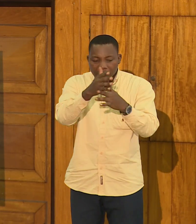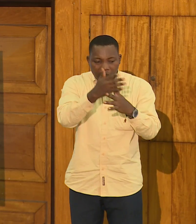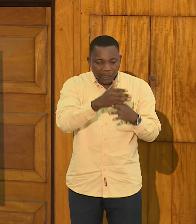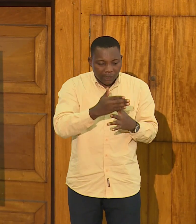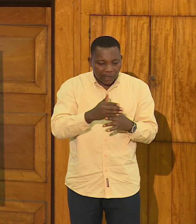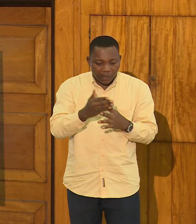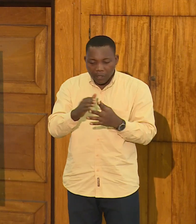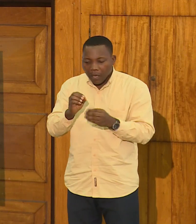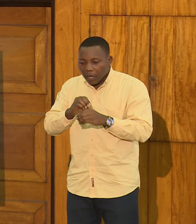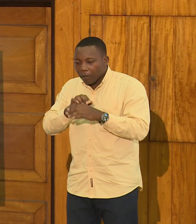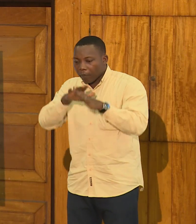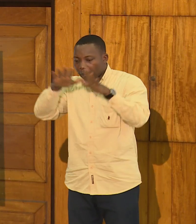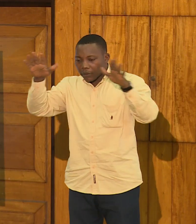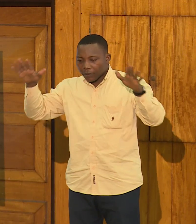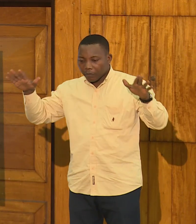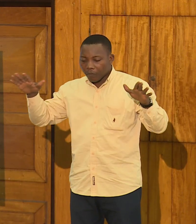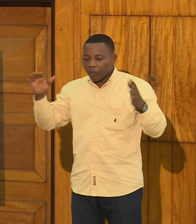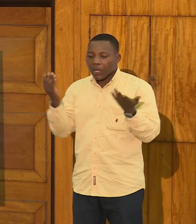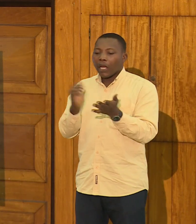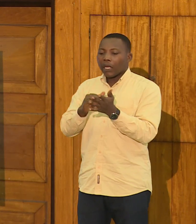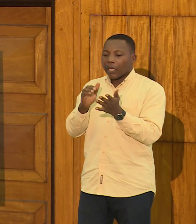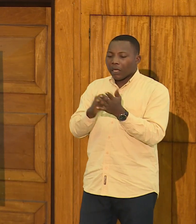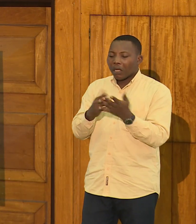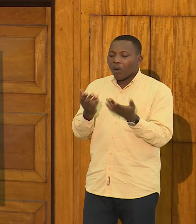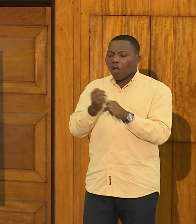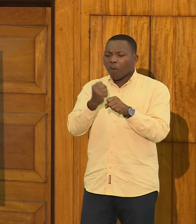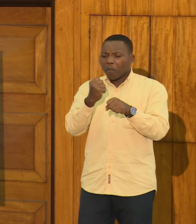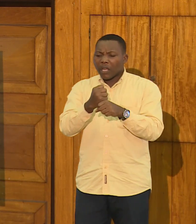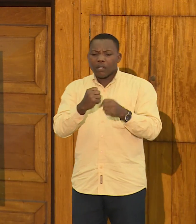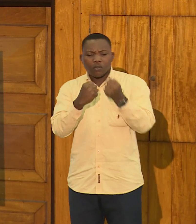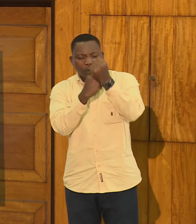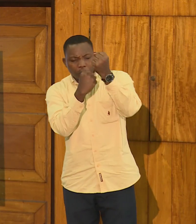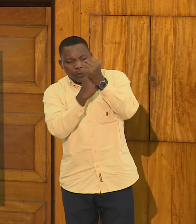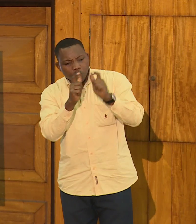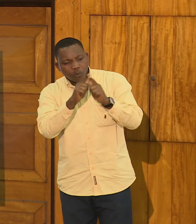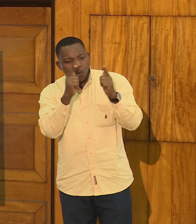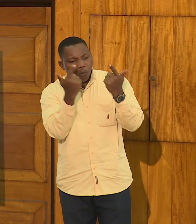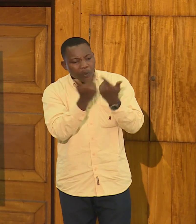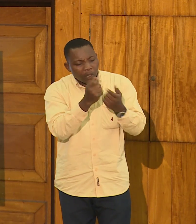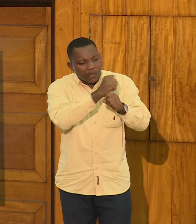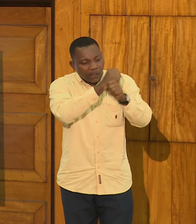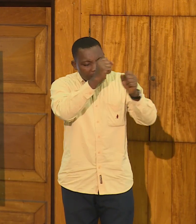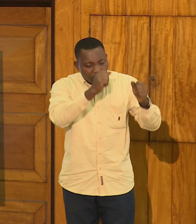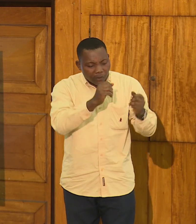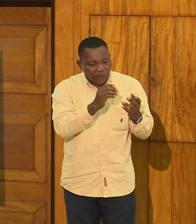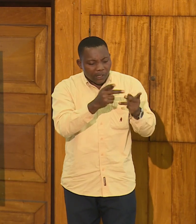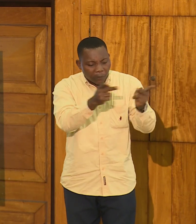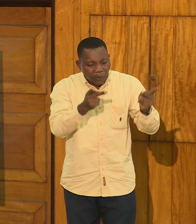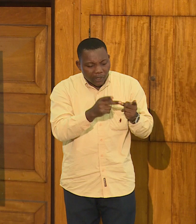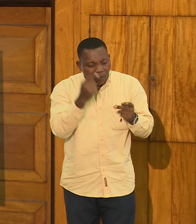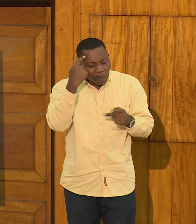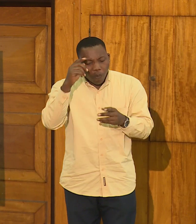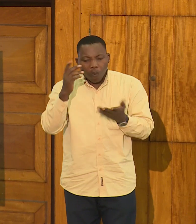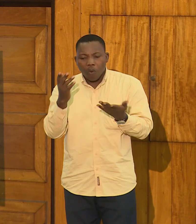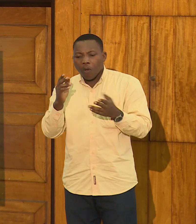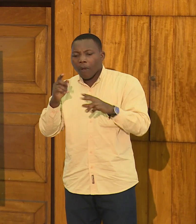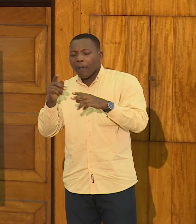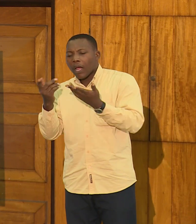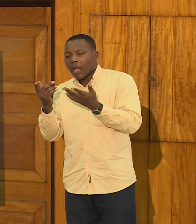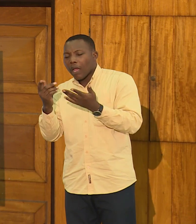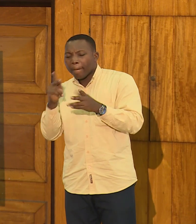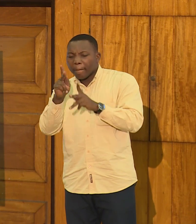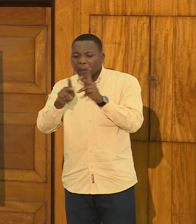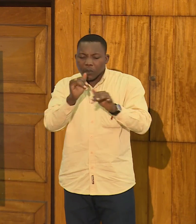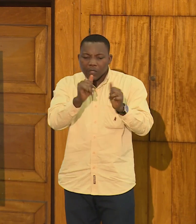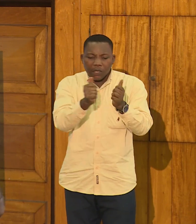and impact. Furthermore, creating support groups and safe spaces for open discussions about HIV